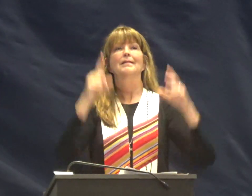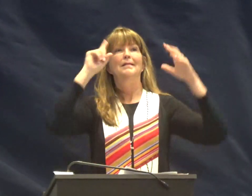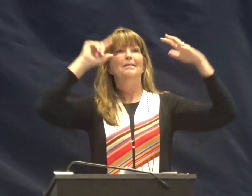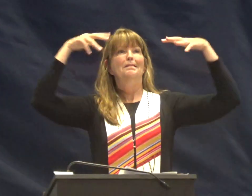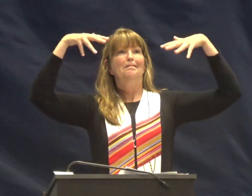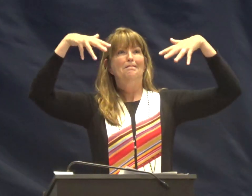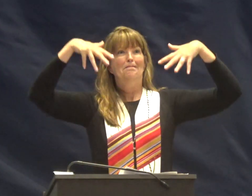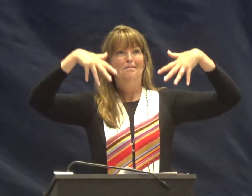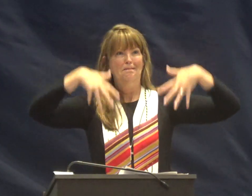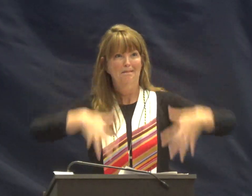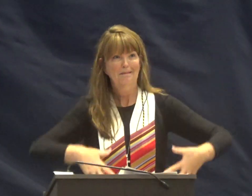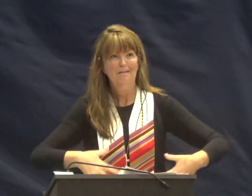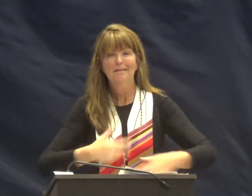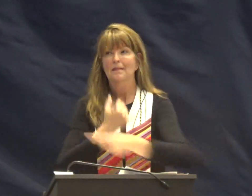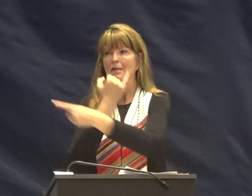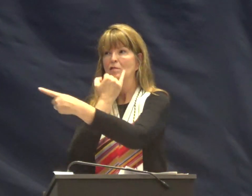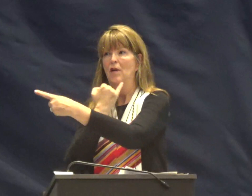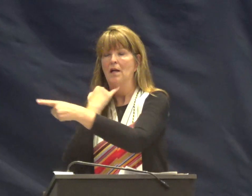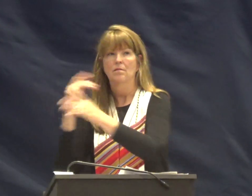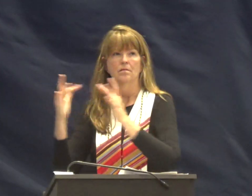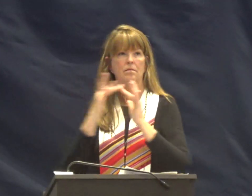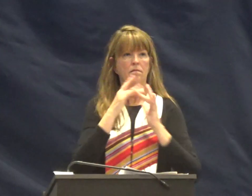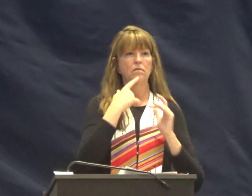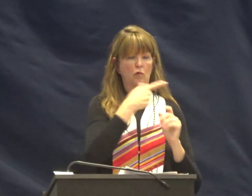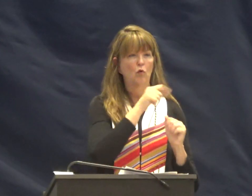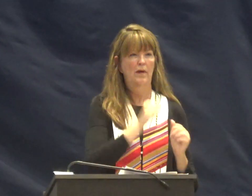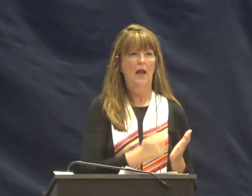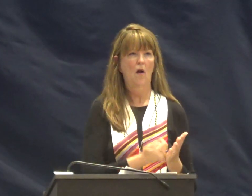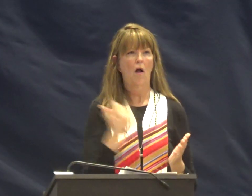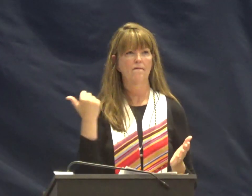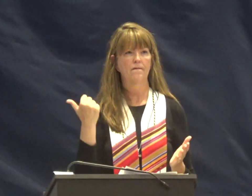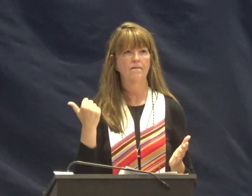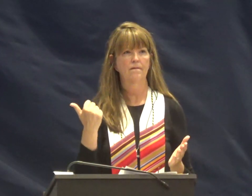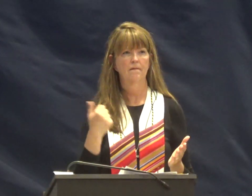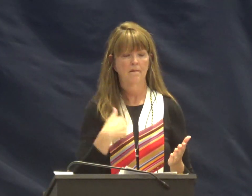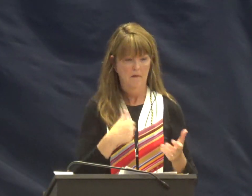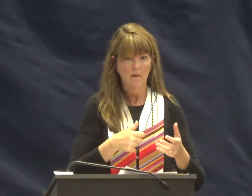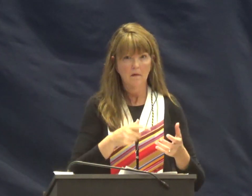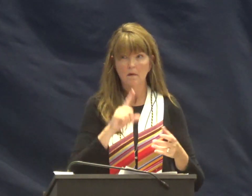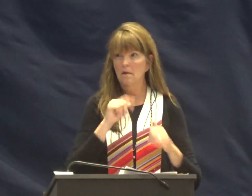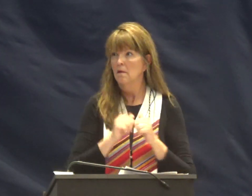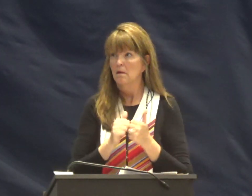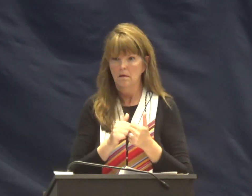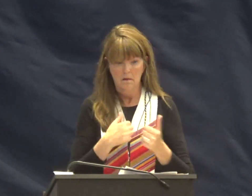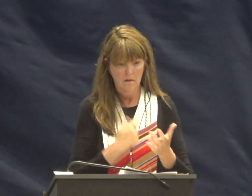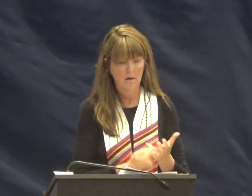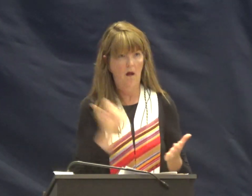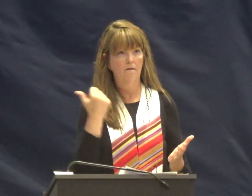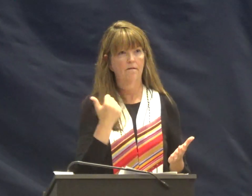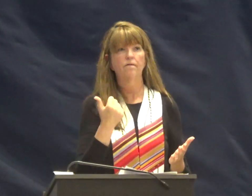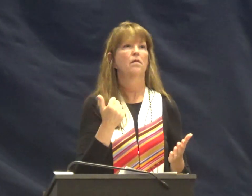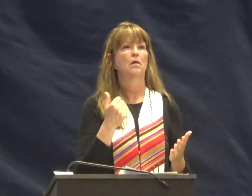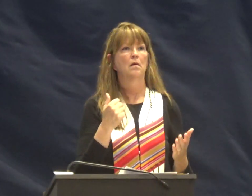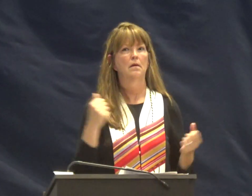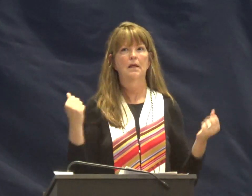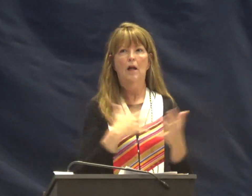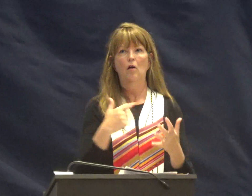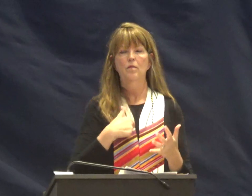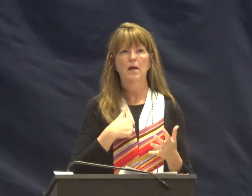everyone. I was flummoxed by that. Jacob got a hold of me and said, you can delete that post. And I didn't